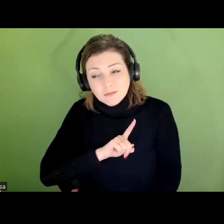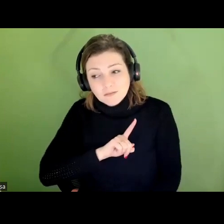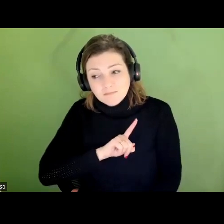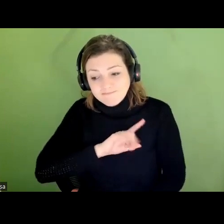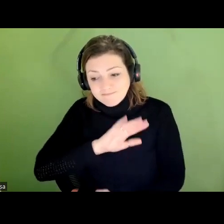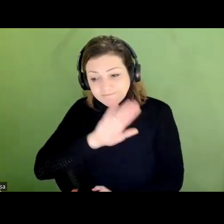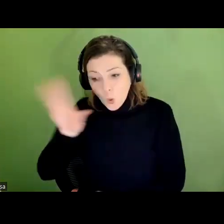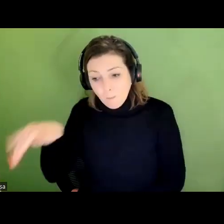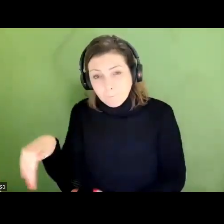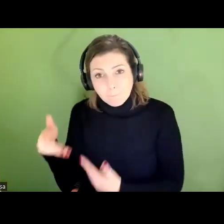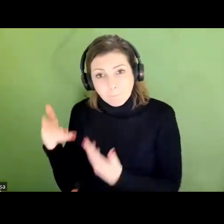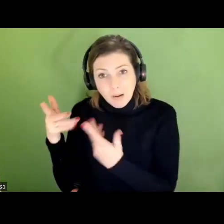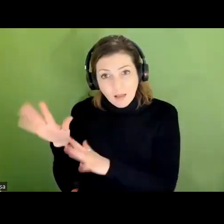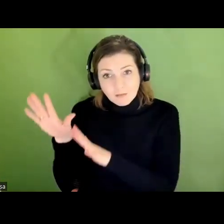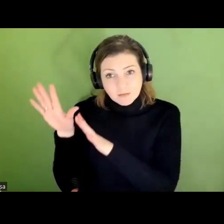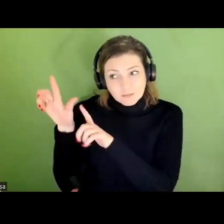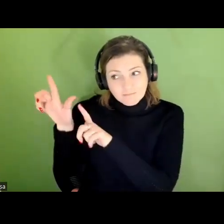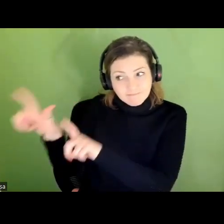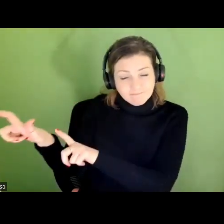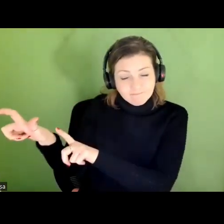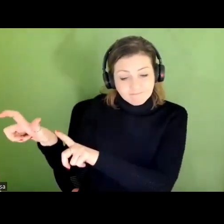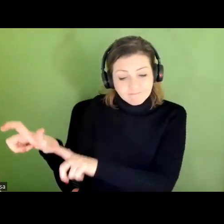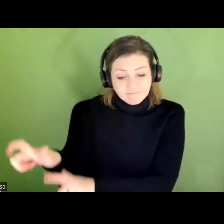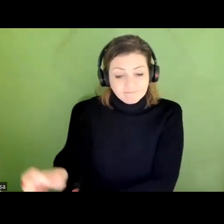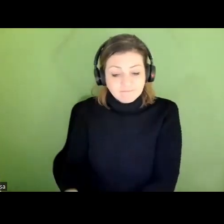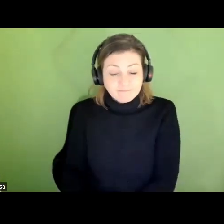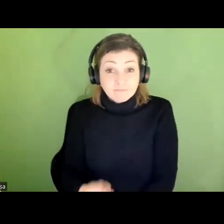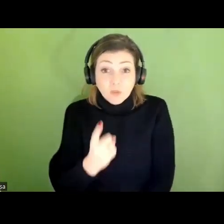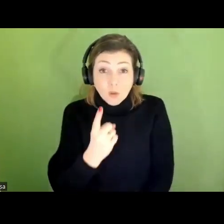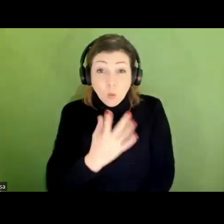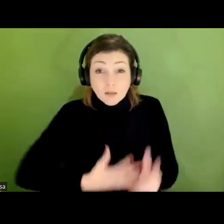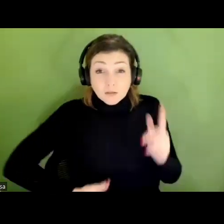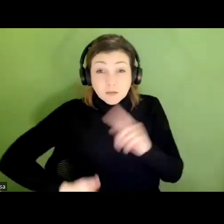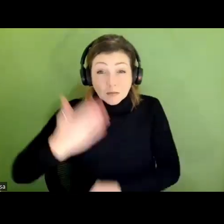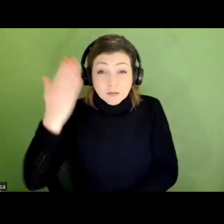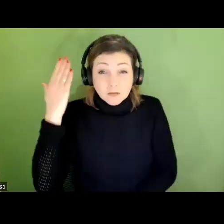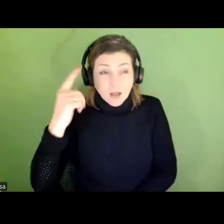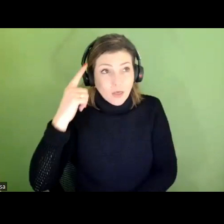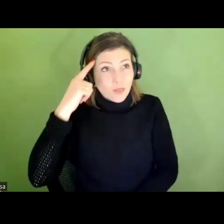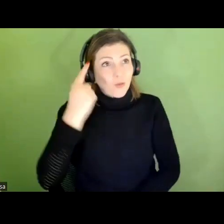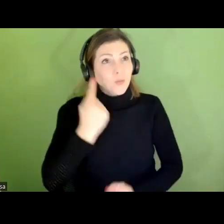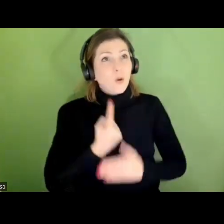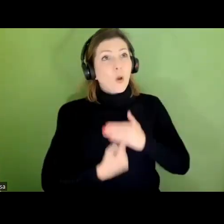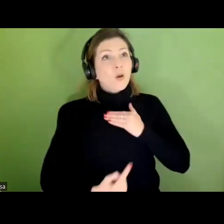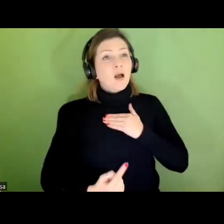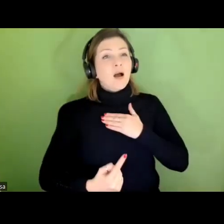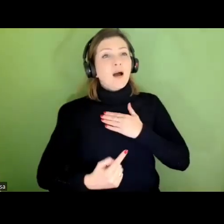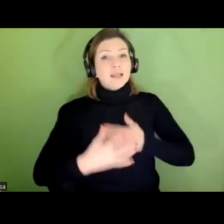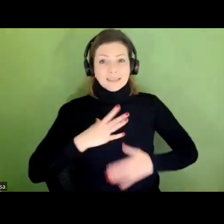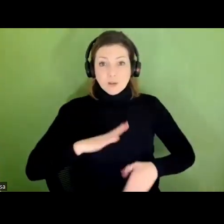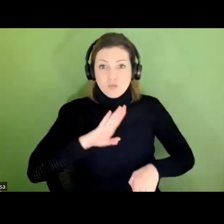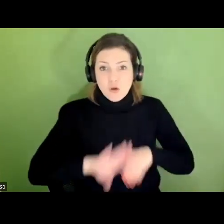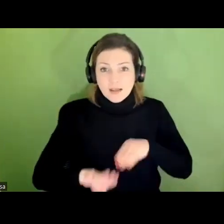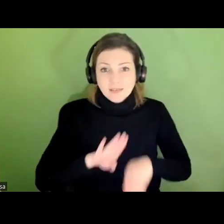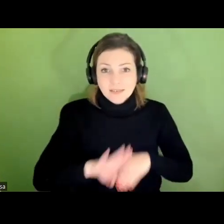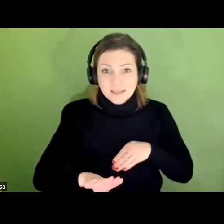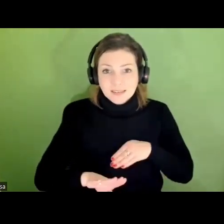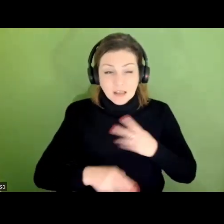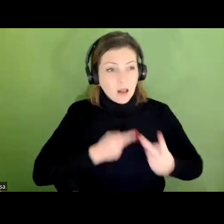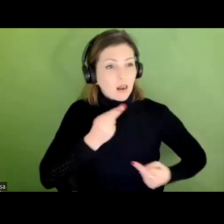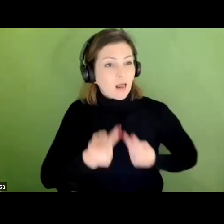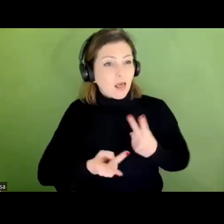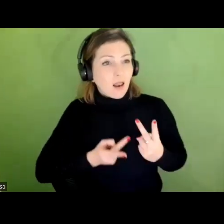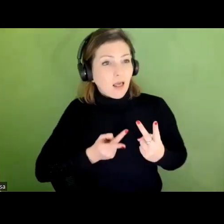home. Once, when I thought I was alone in the shed and needed to rehearse the verse I had been suppressing